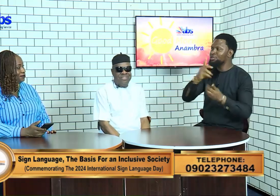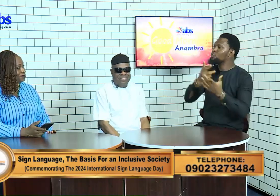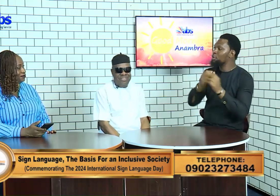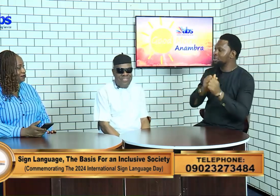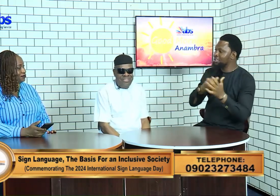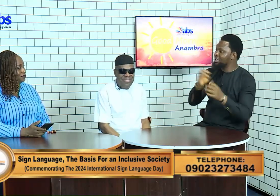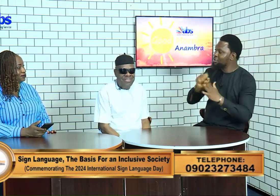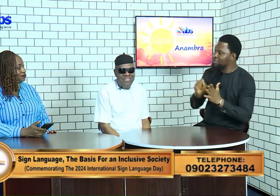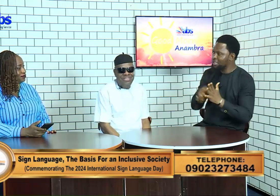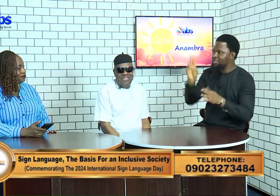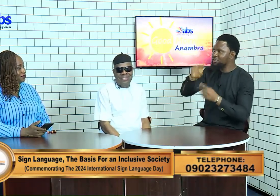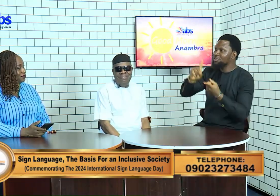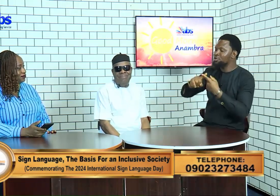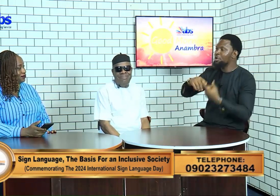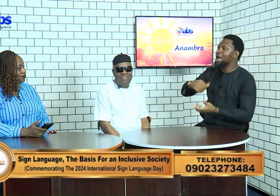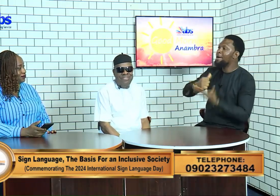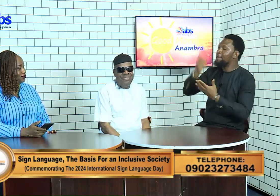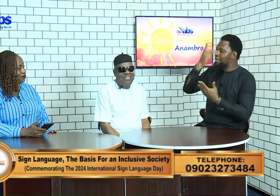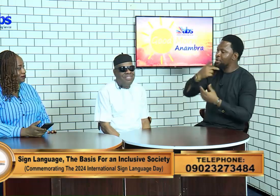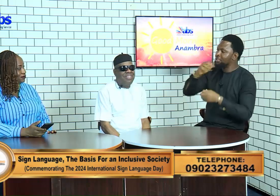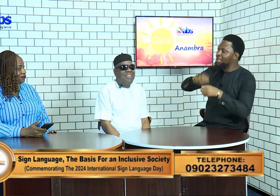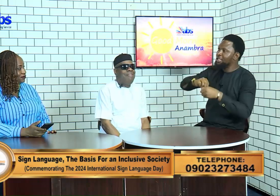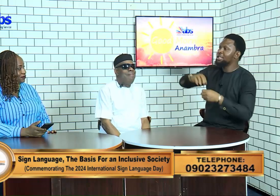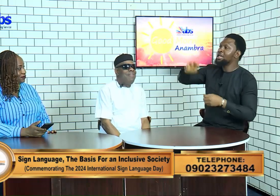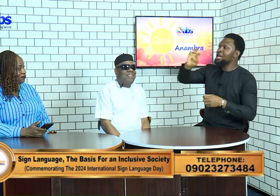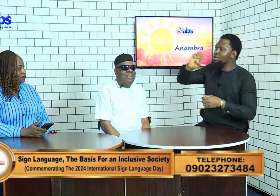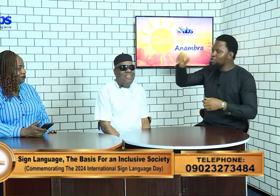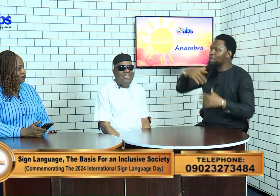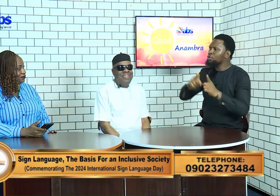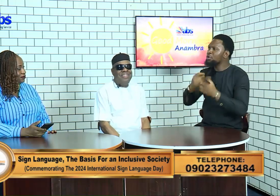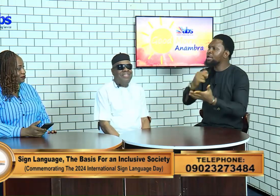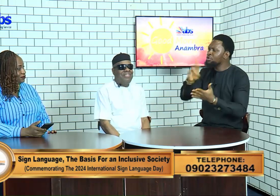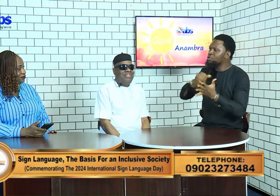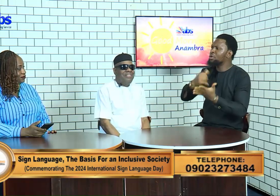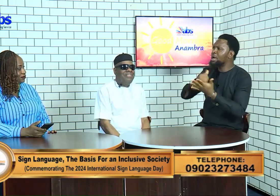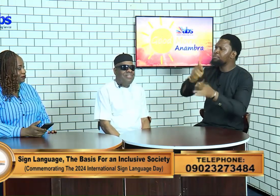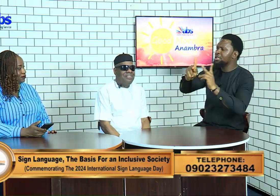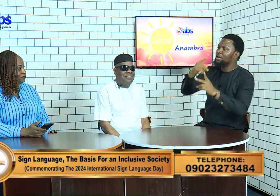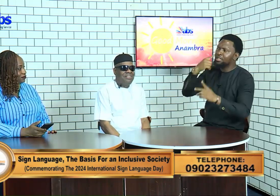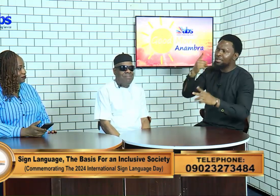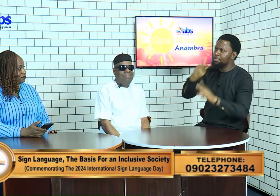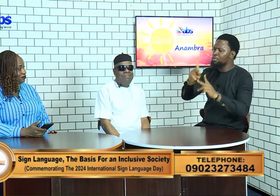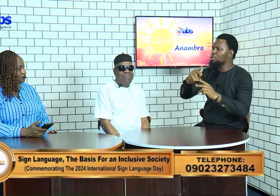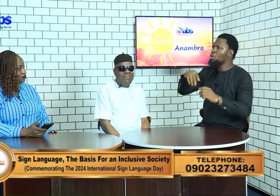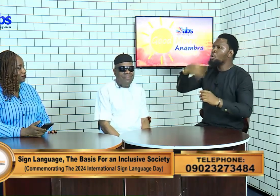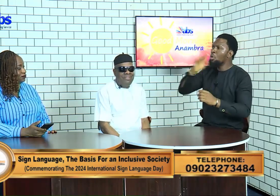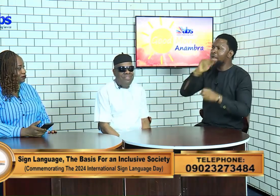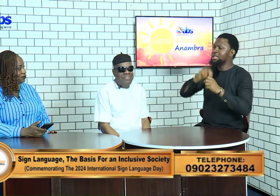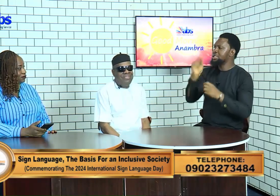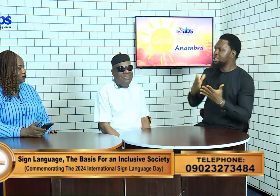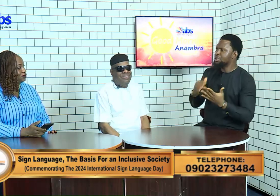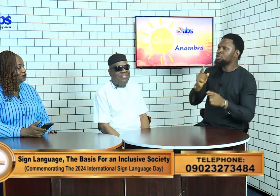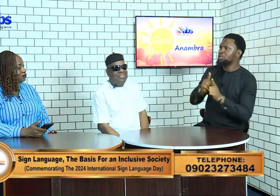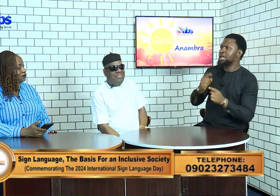course, he's doing well with it in Enugu State. He's using it to help my parents in Enugu, and also use it to help the other deaf people who are